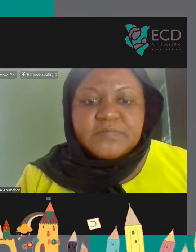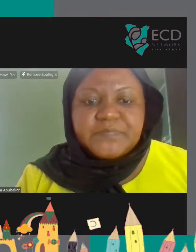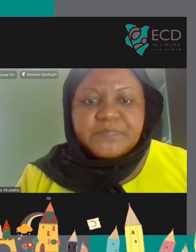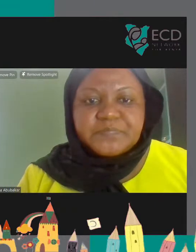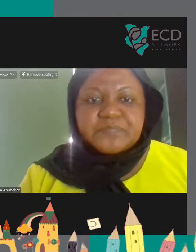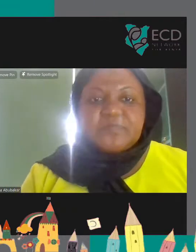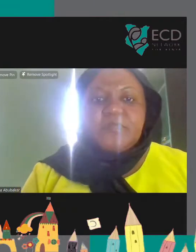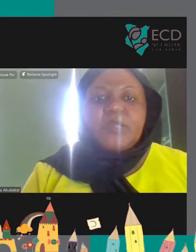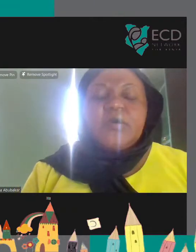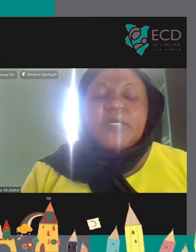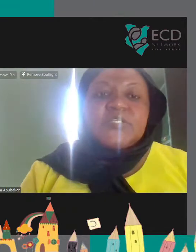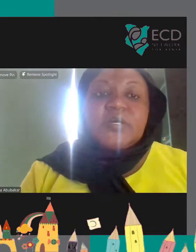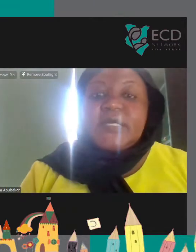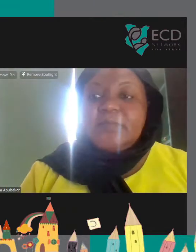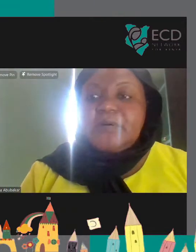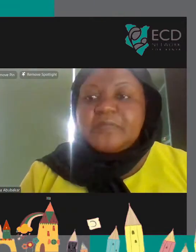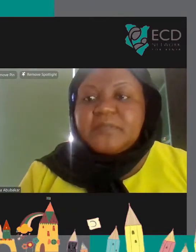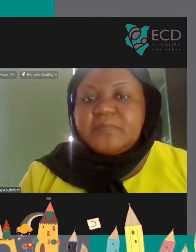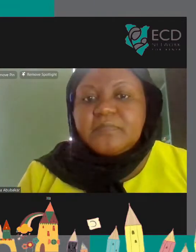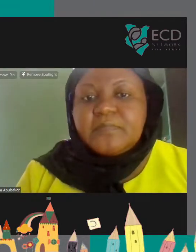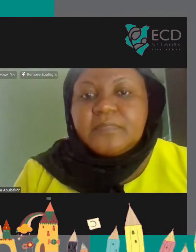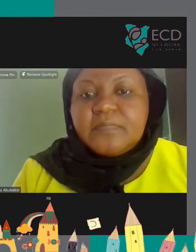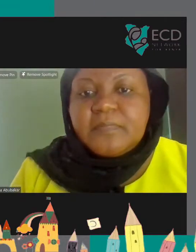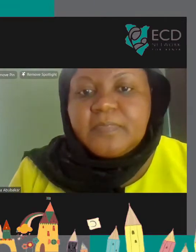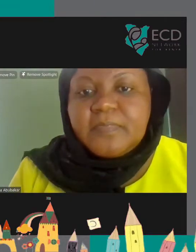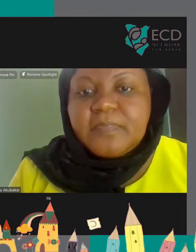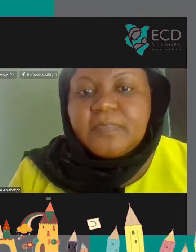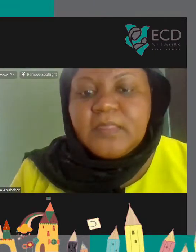we on? Just please do presentation mode.